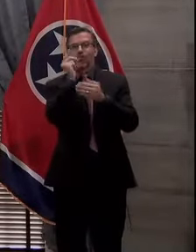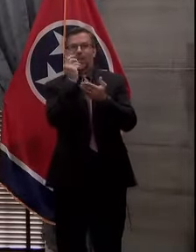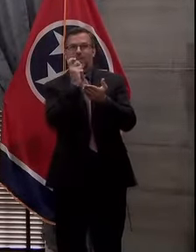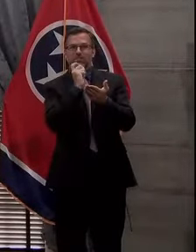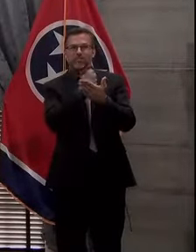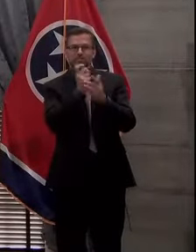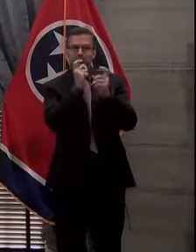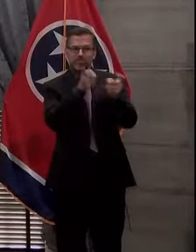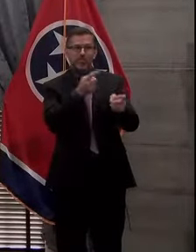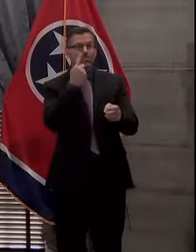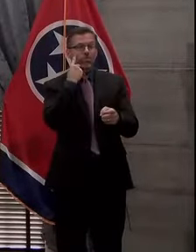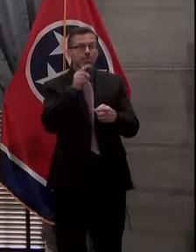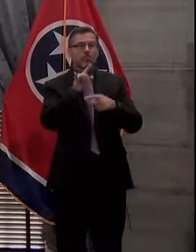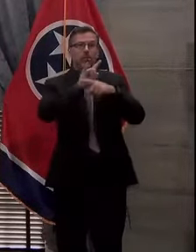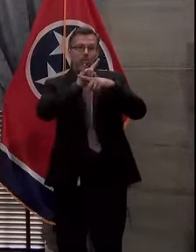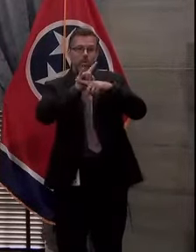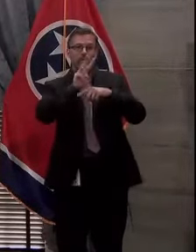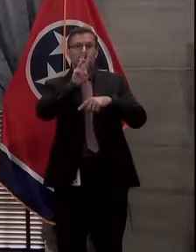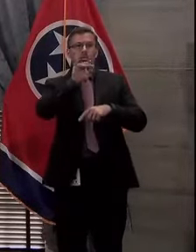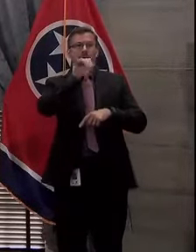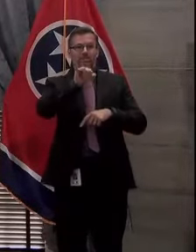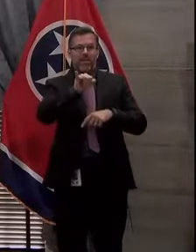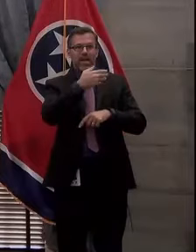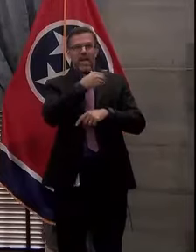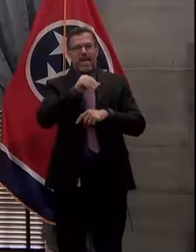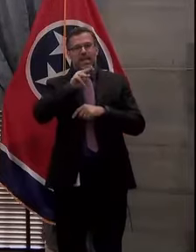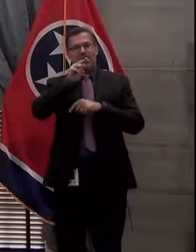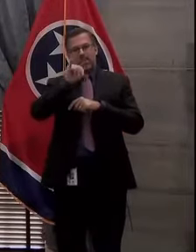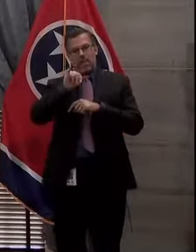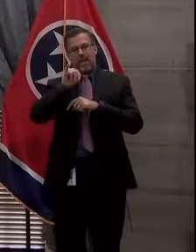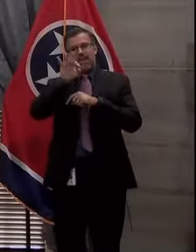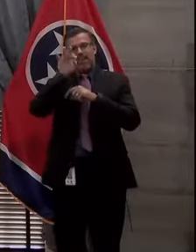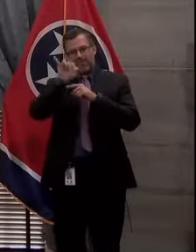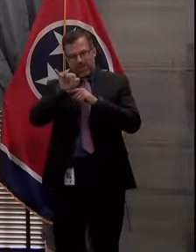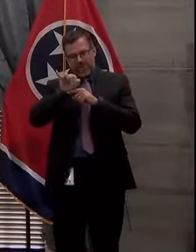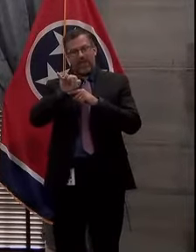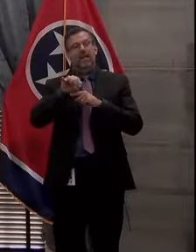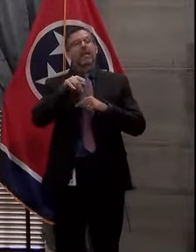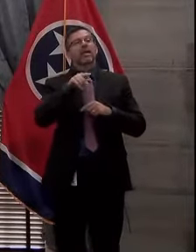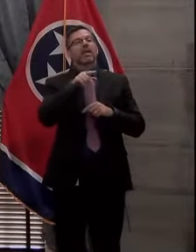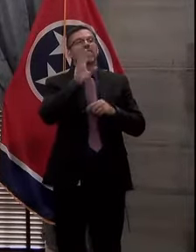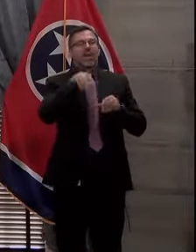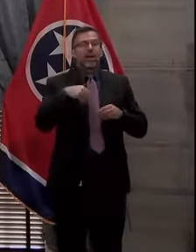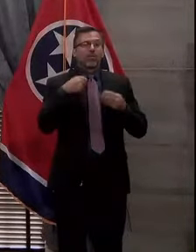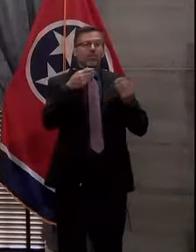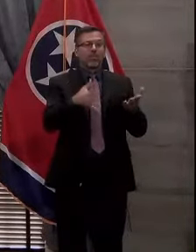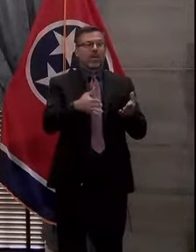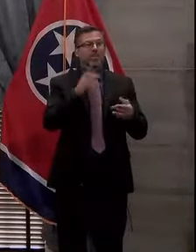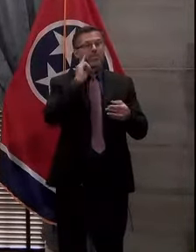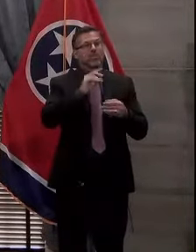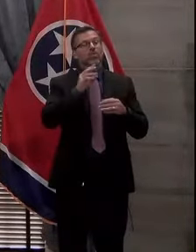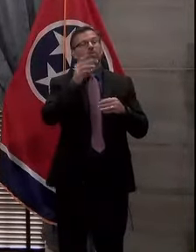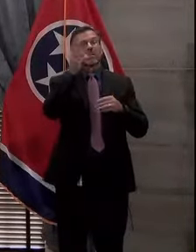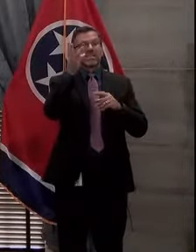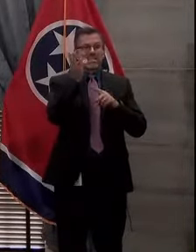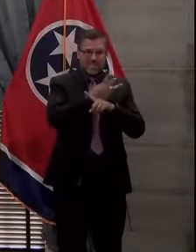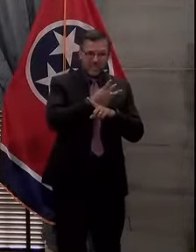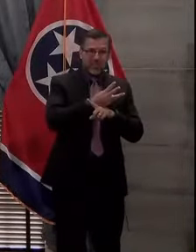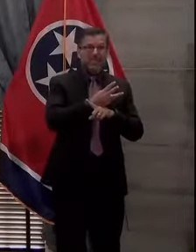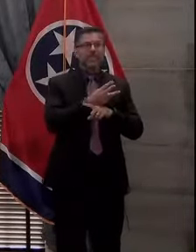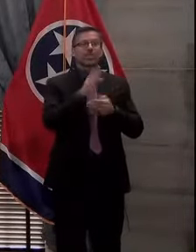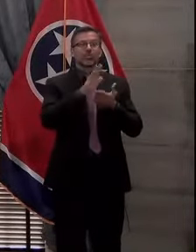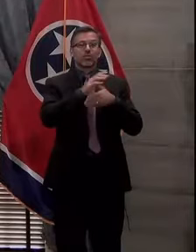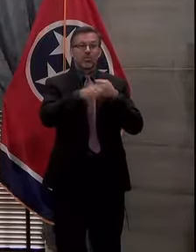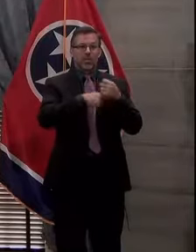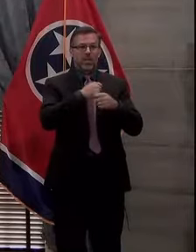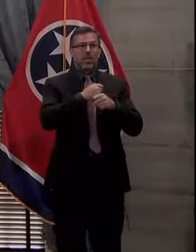MiFi. That pays for half a school year. It's a matching grant with districts for the device and for 100,000 households across the